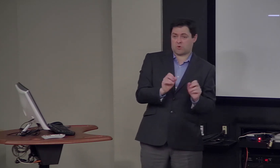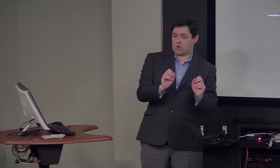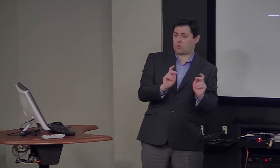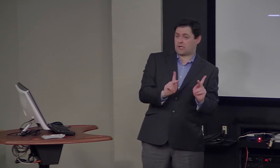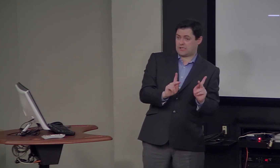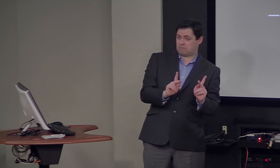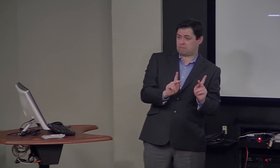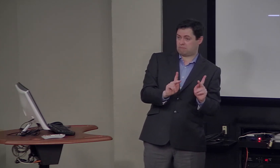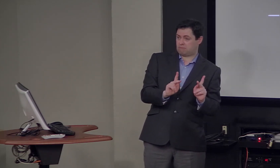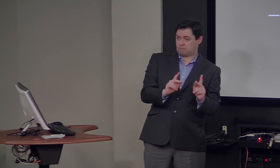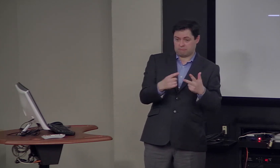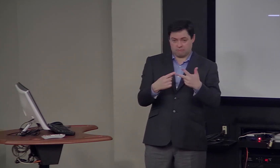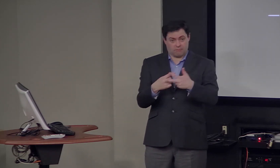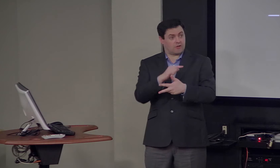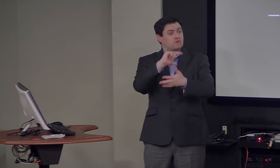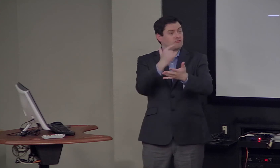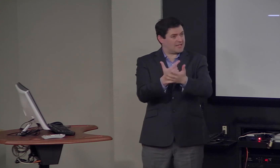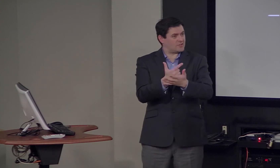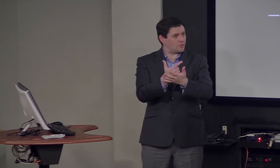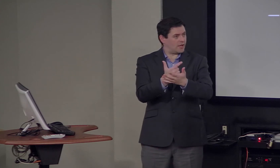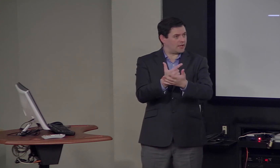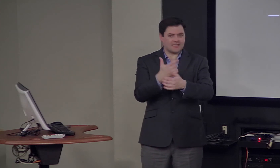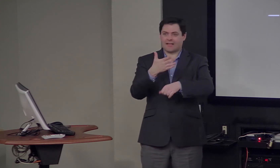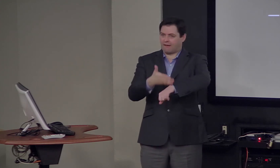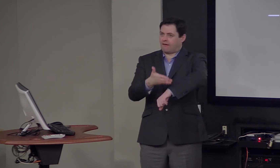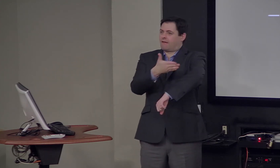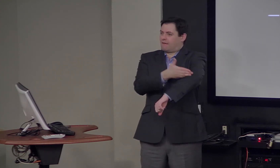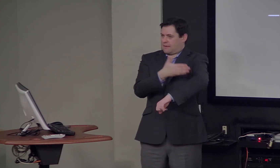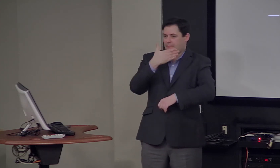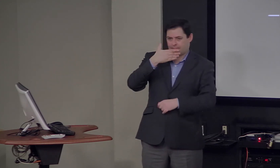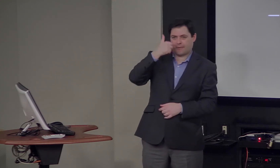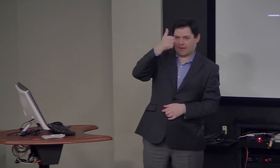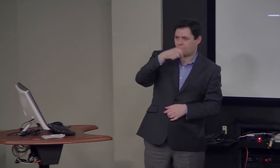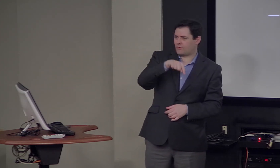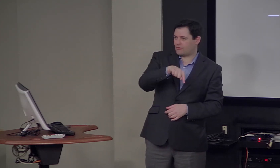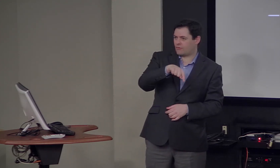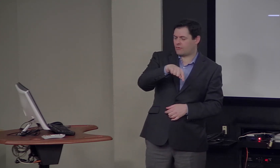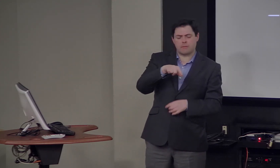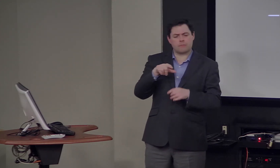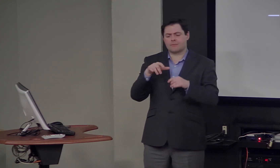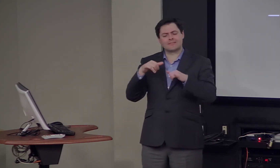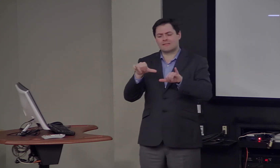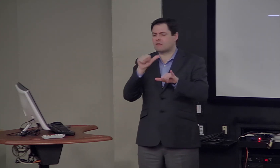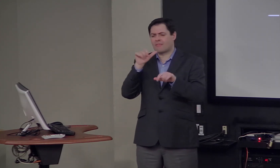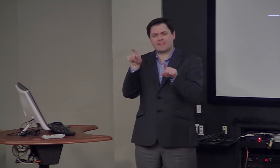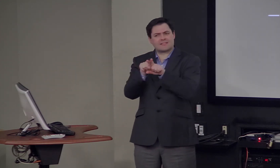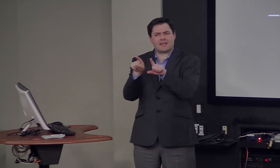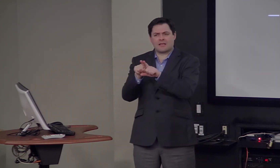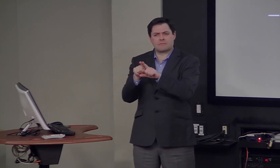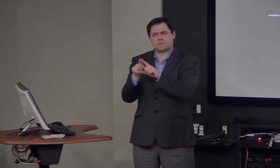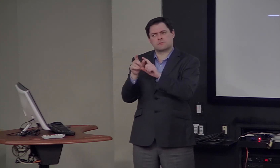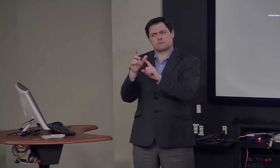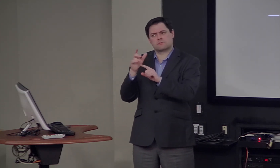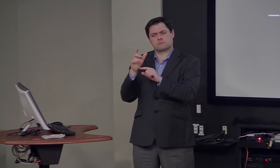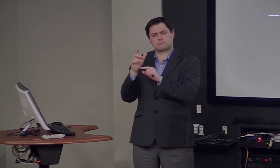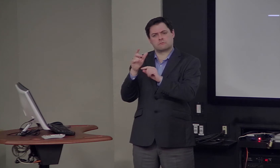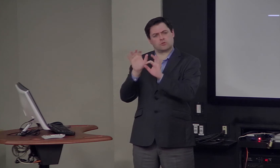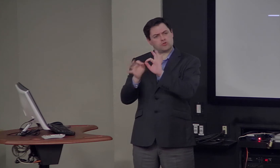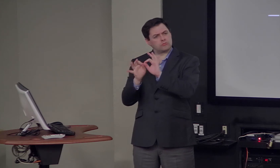studying. So they came into the field or into their studies having somewhat established English skills, but as